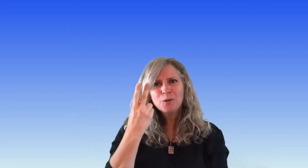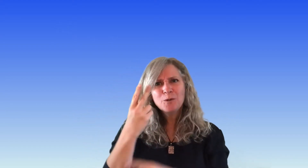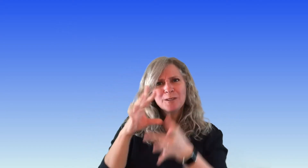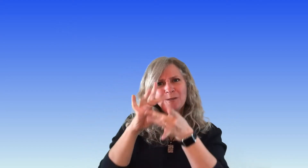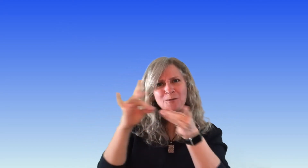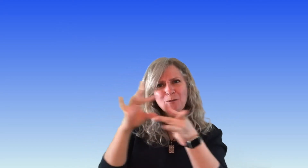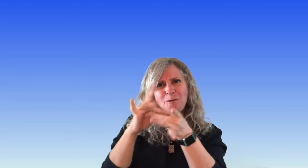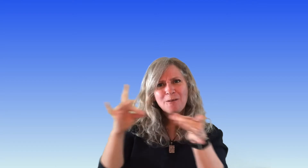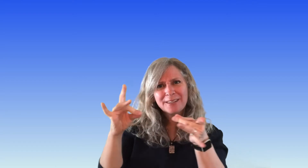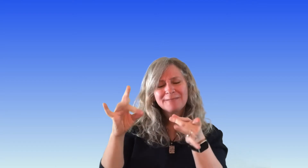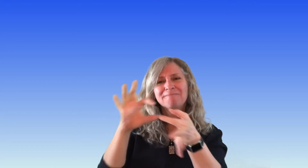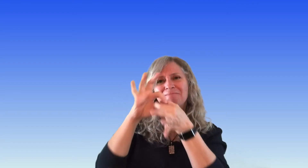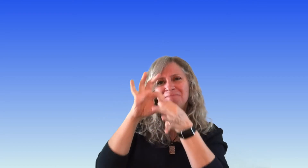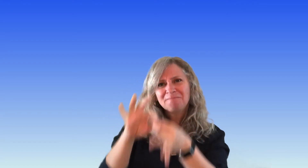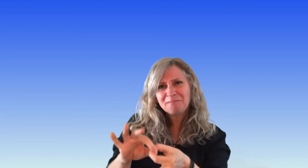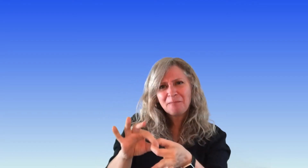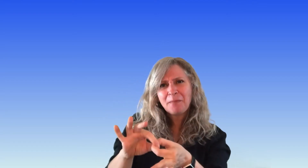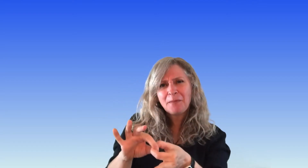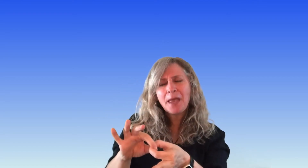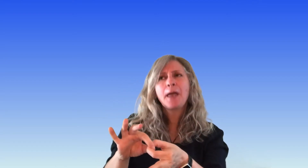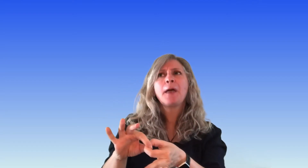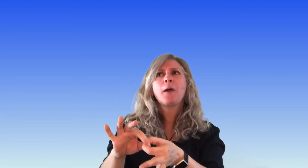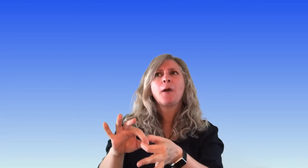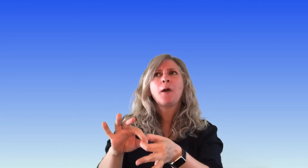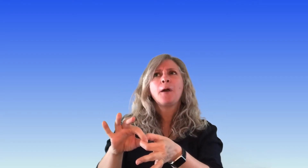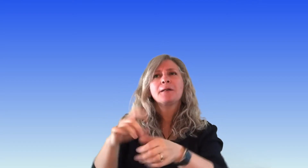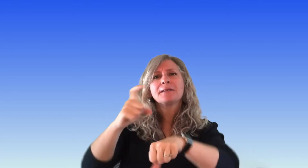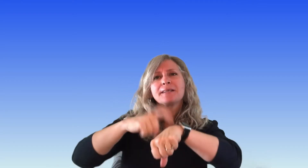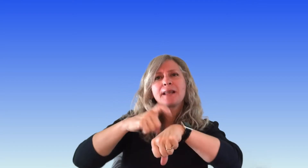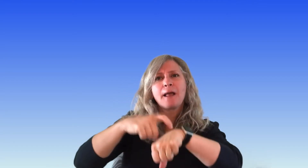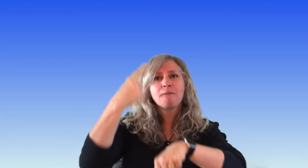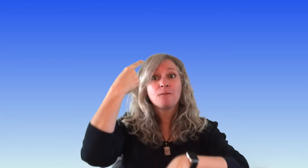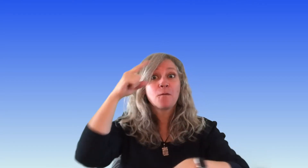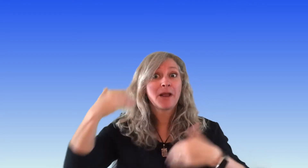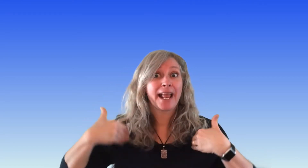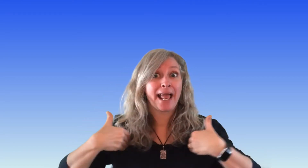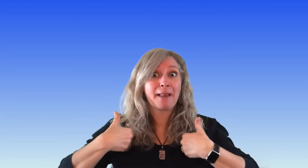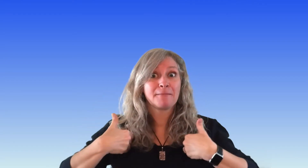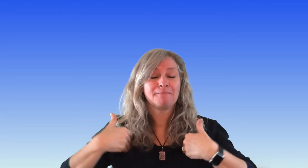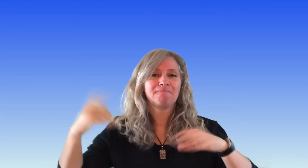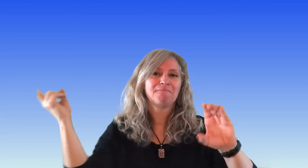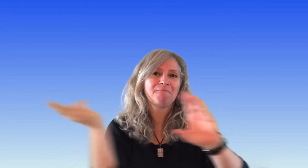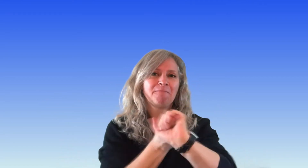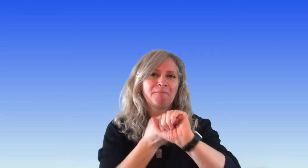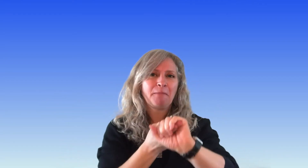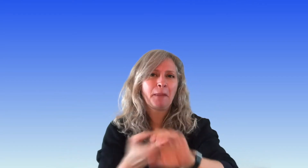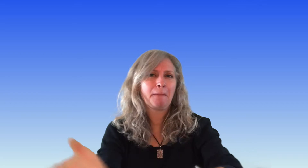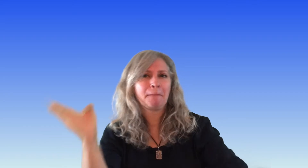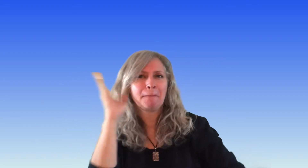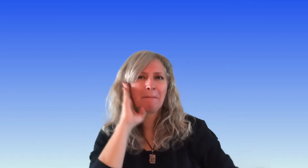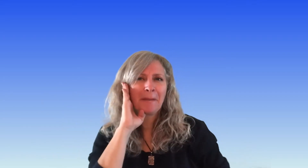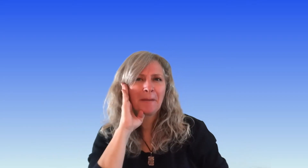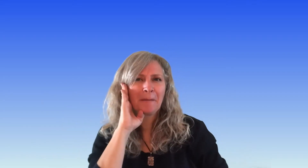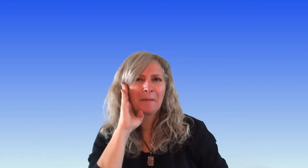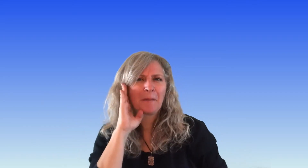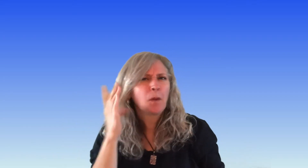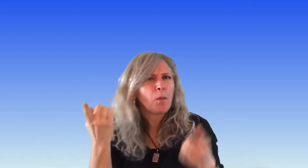Today we have 2 stories, and they're about when it's bedtime for